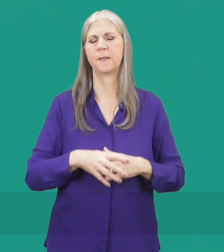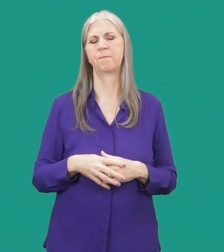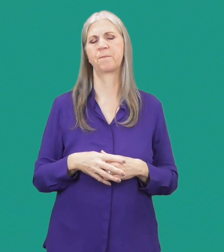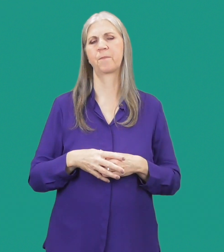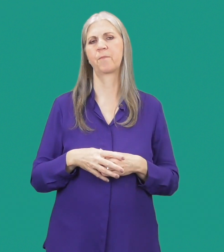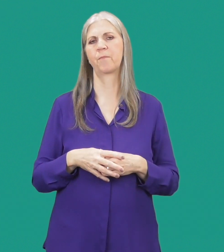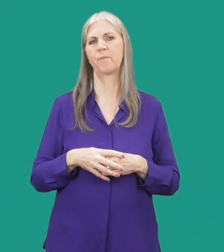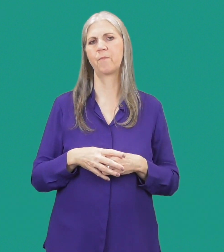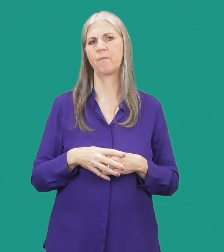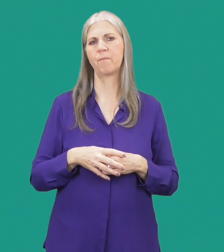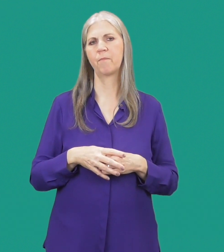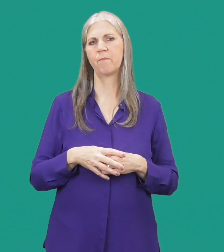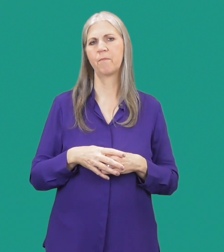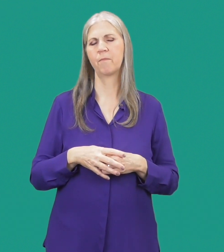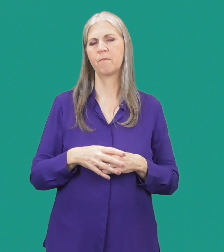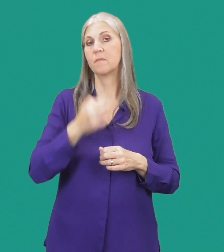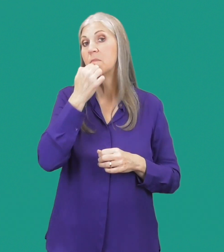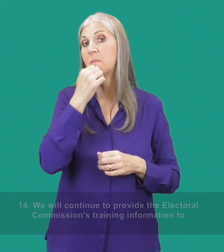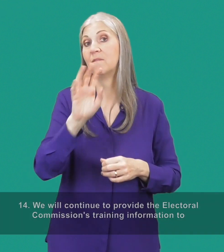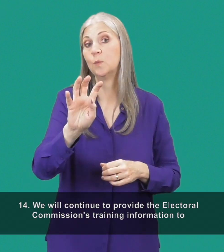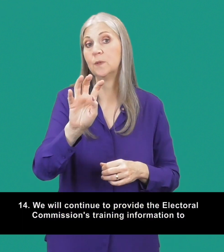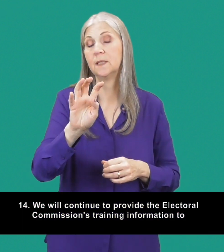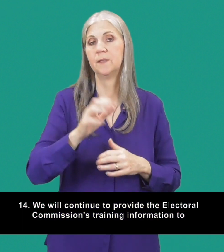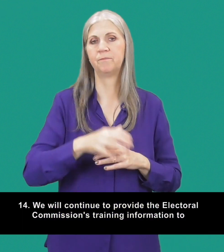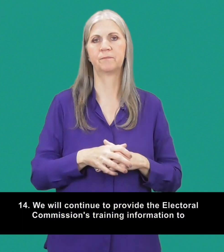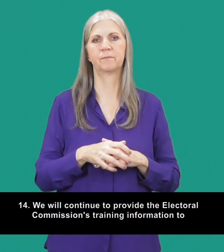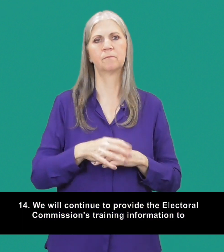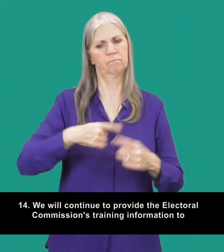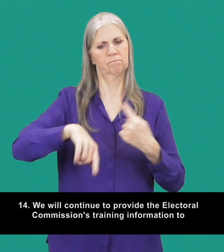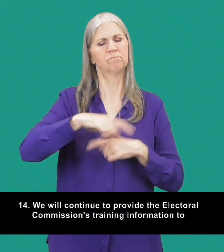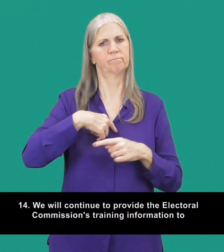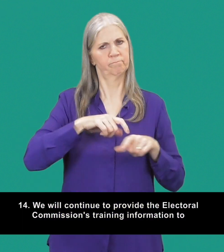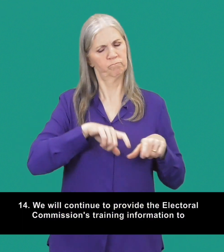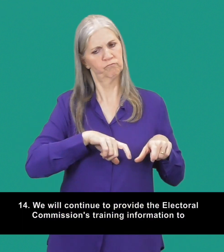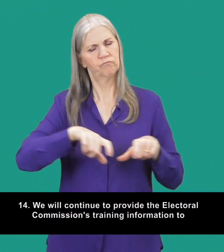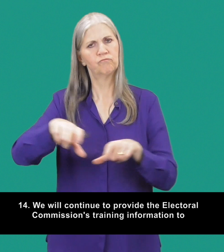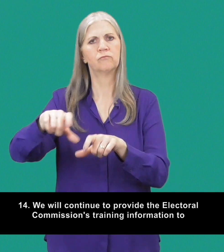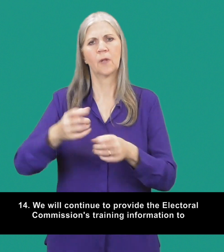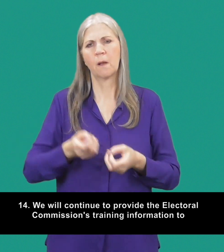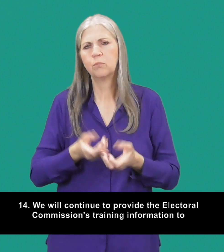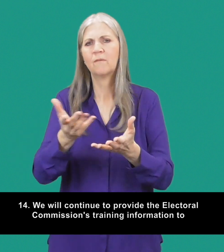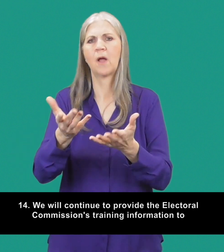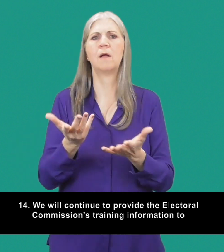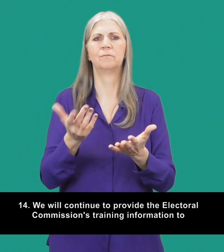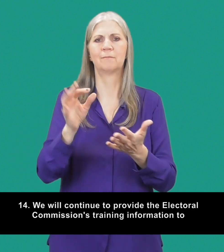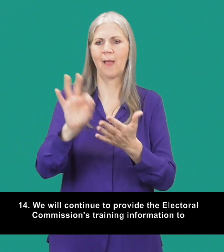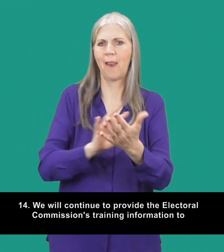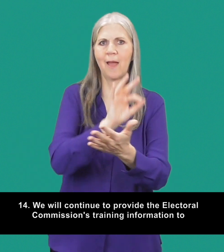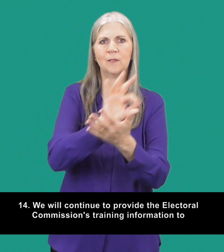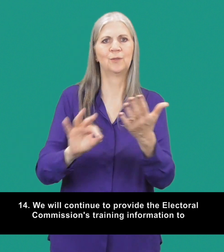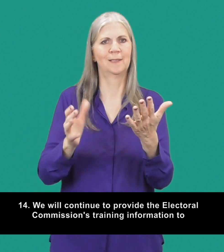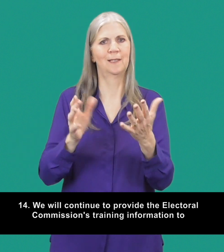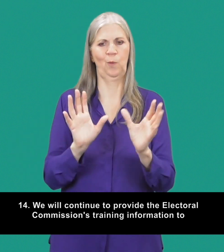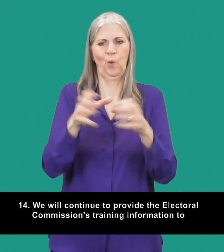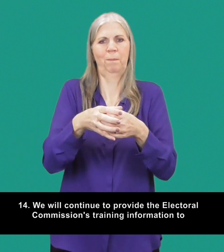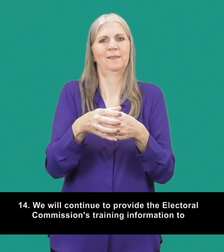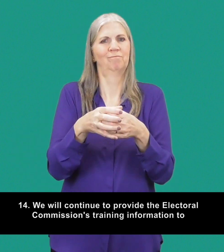Number 14. We will continue to provide the Electoral Commission's training information to